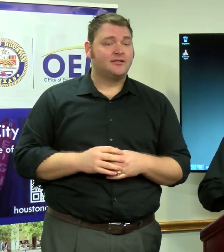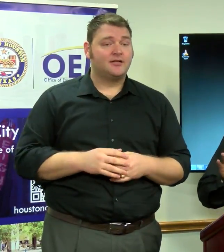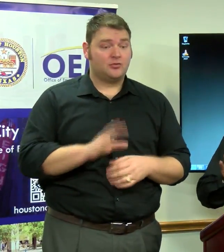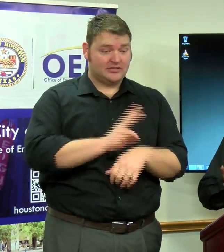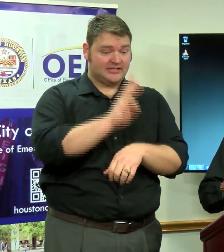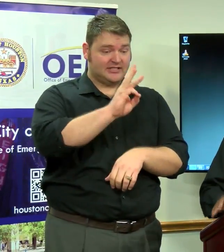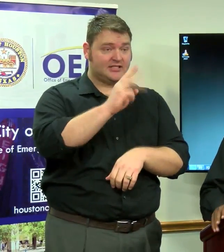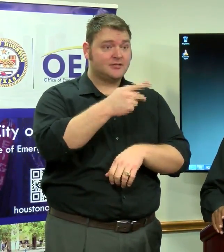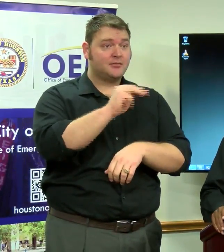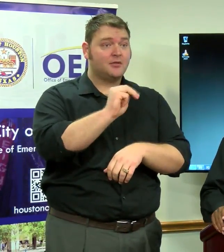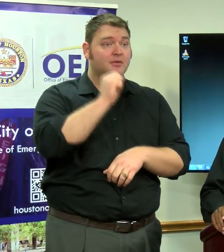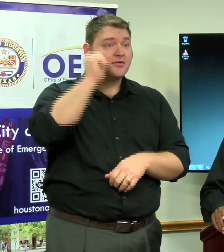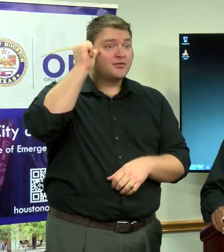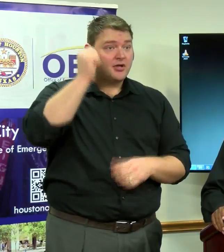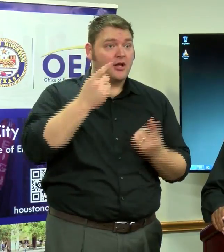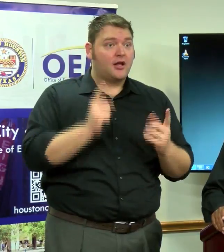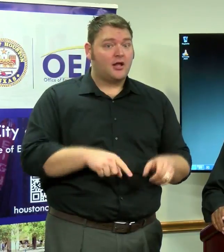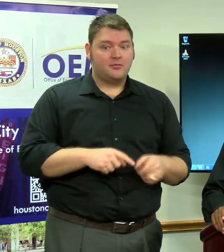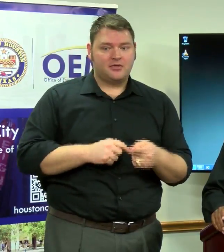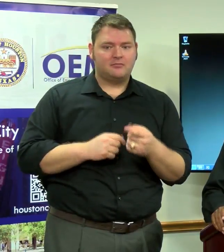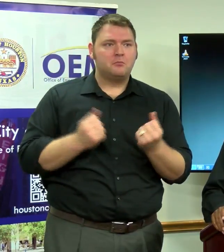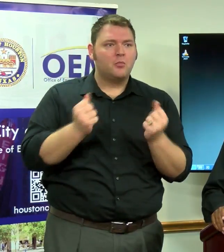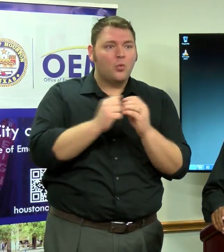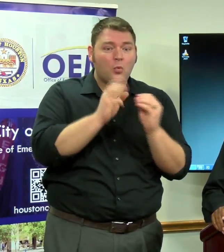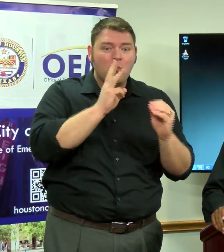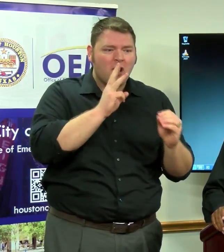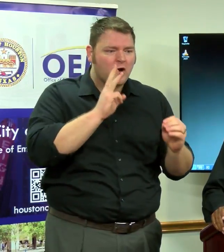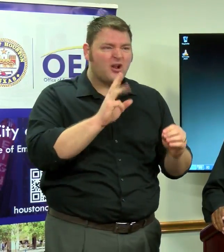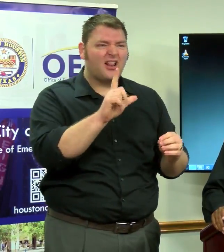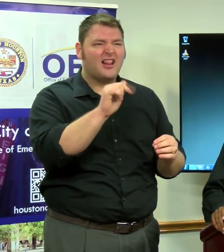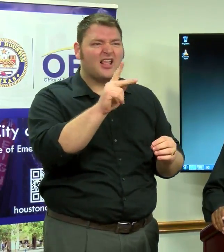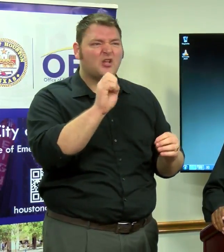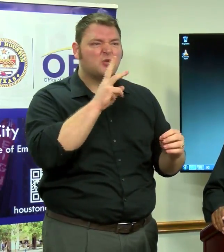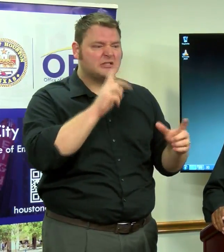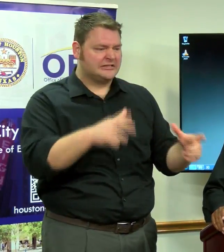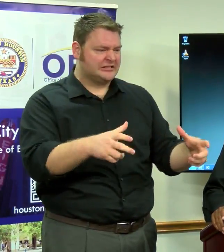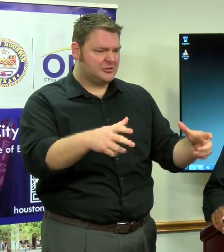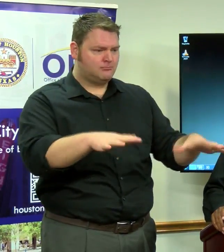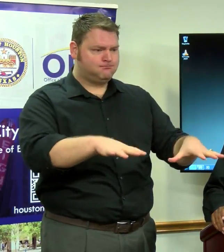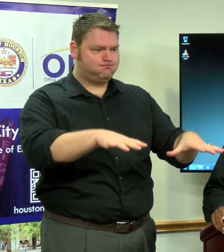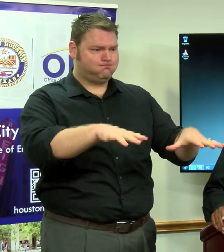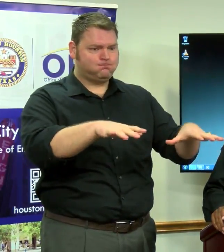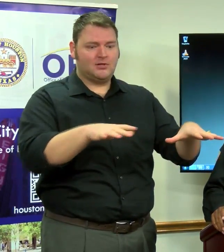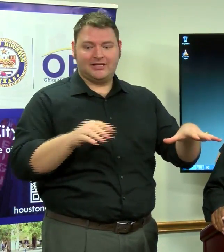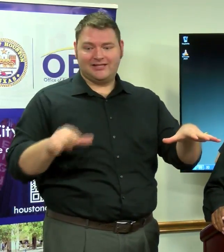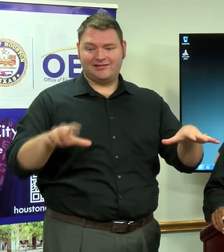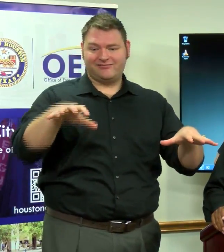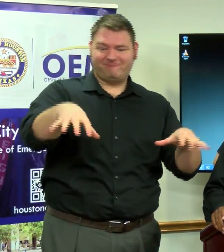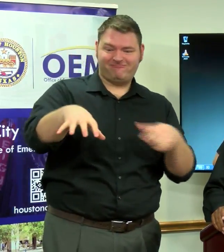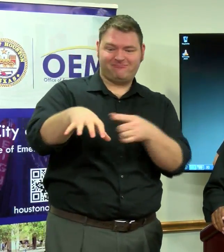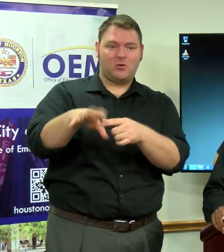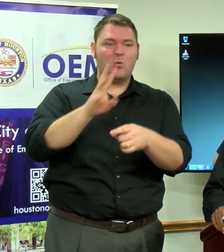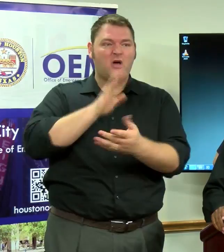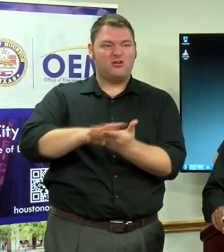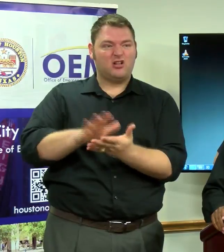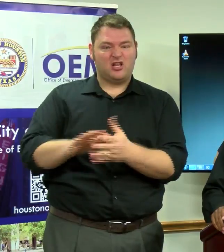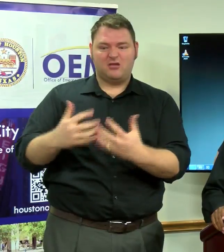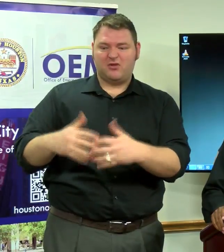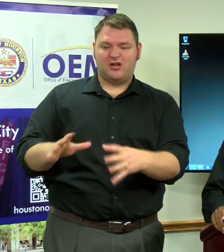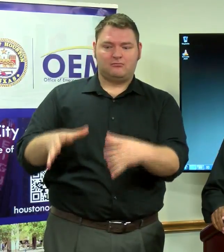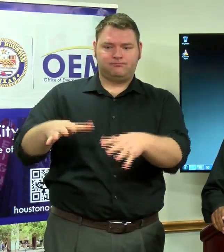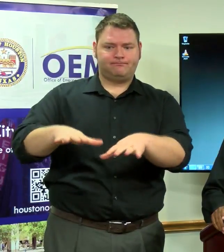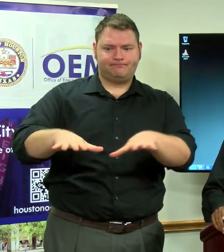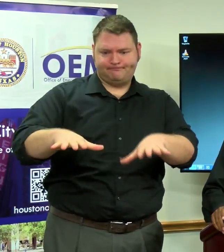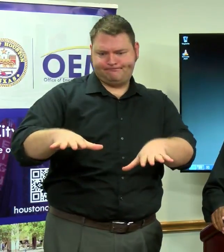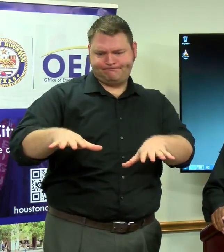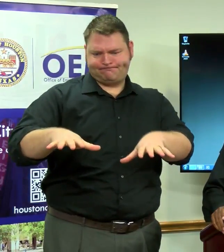Houston than we can get out, the Northeast Water Plant was submerged, and now we're working to get that out. If we can't get it out, if we can't get the